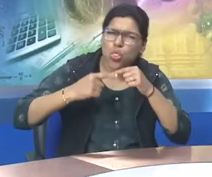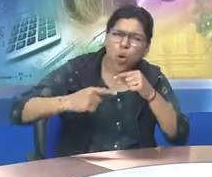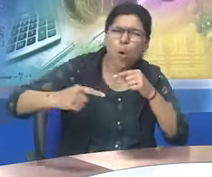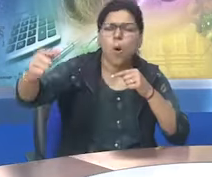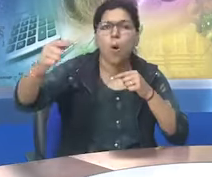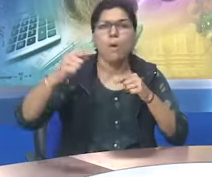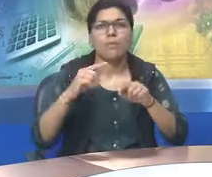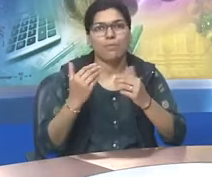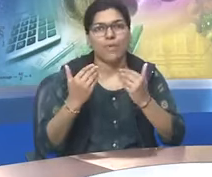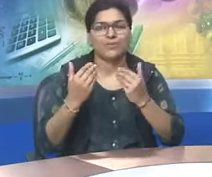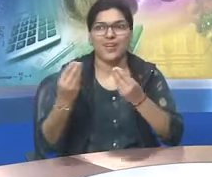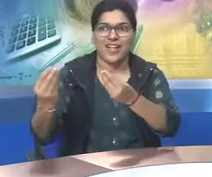those happy life